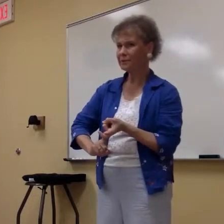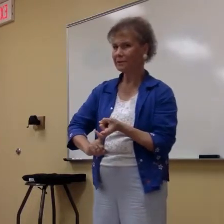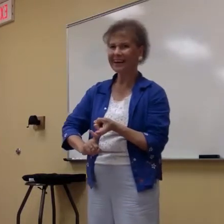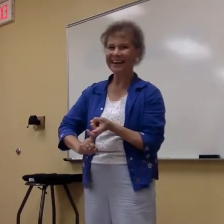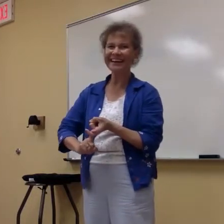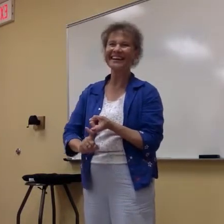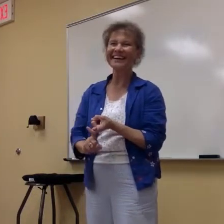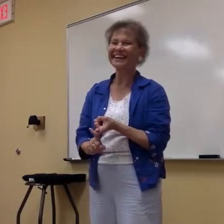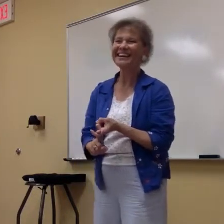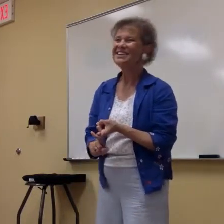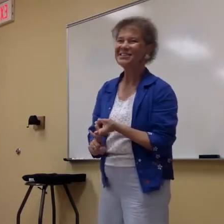not enough.